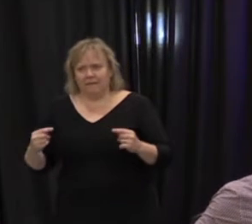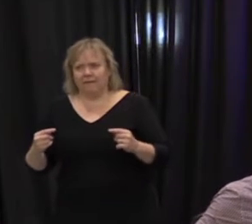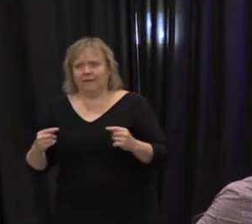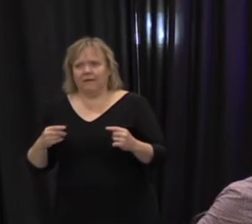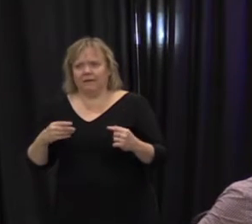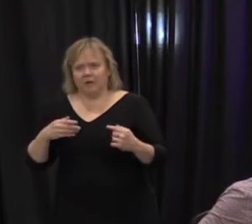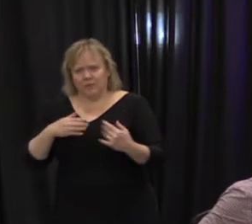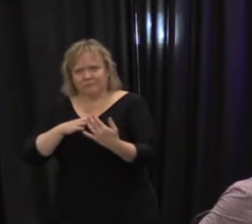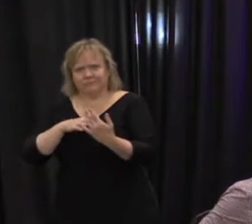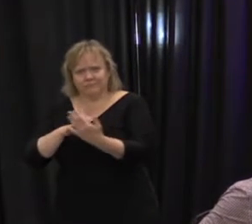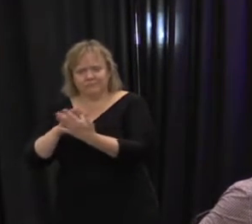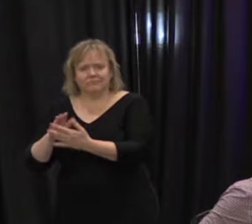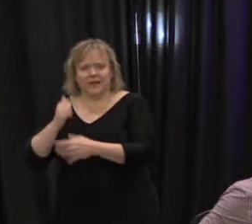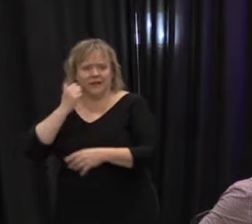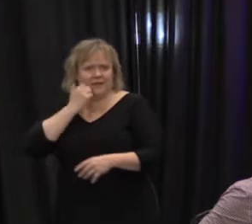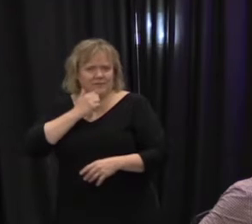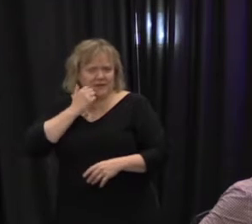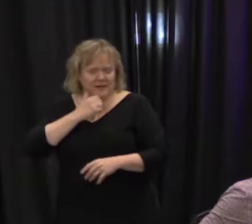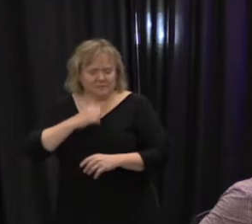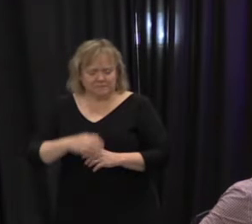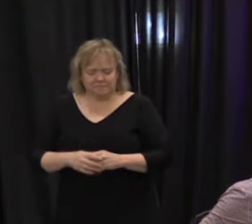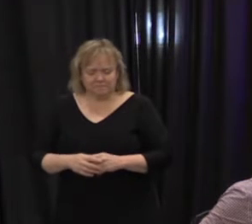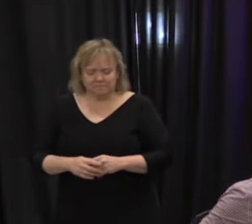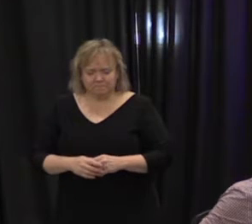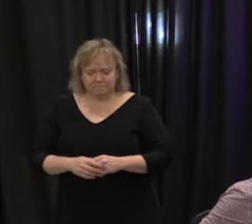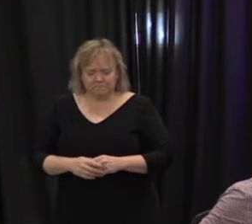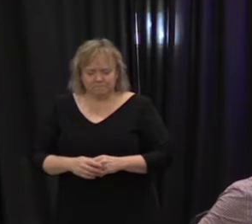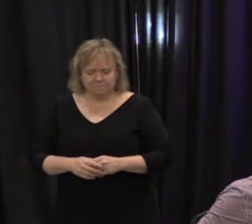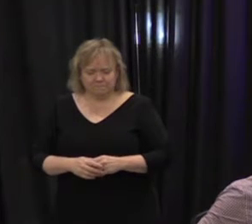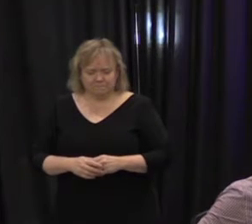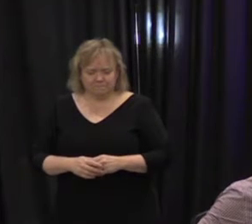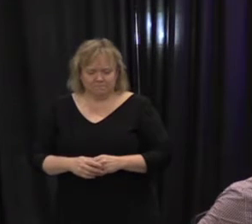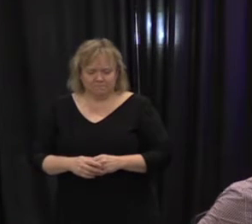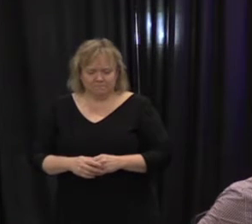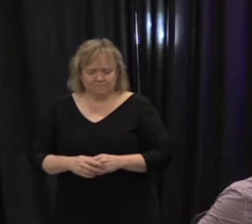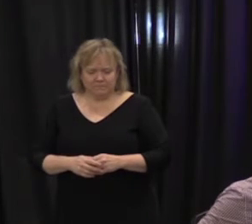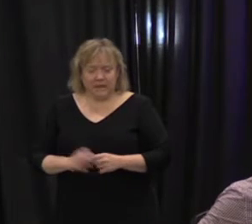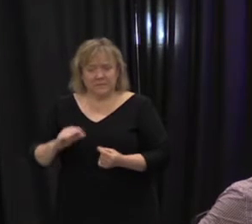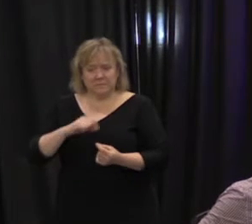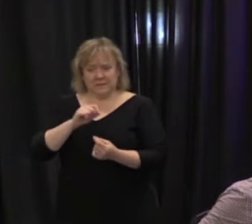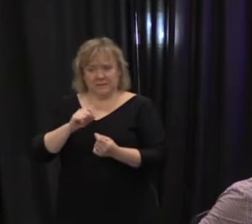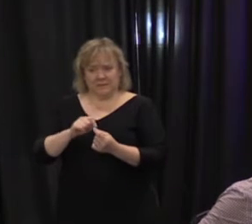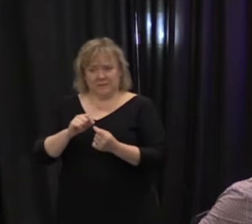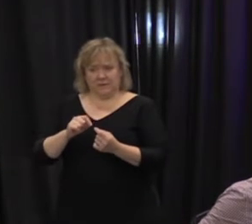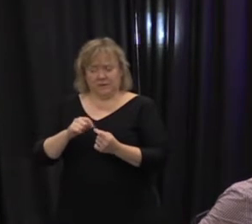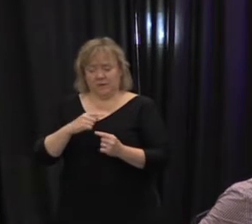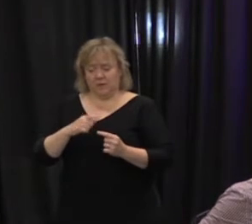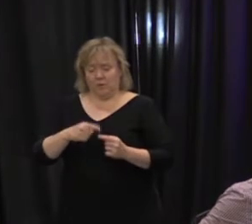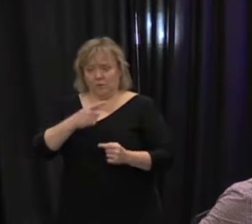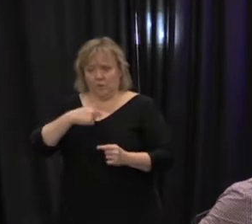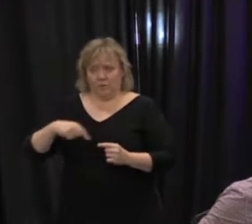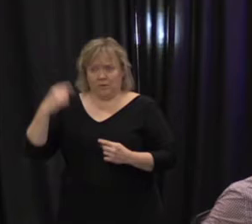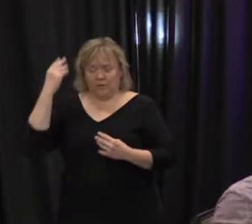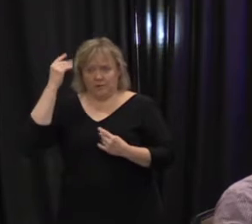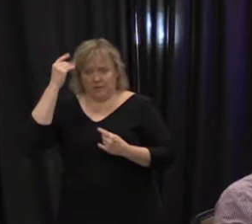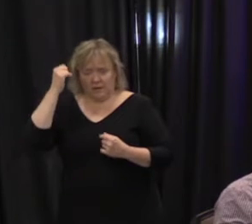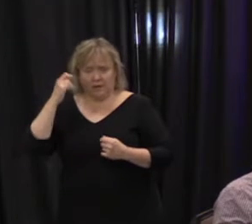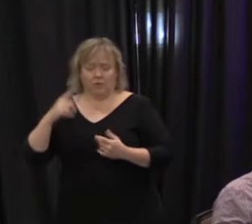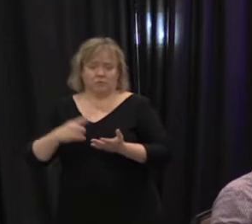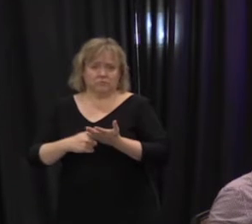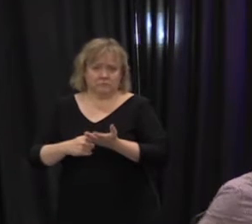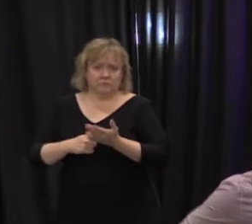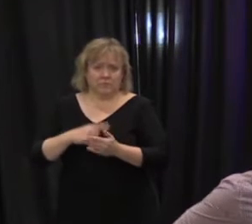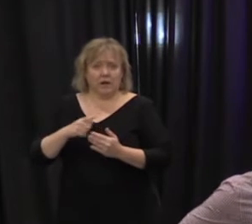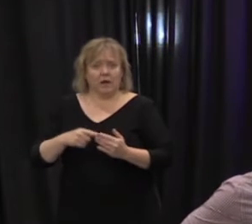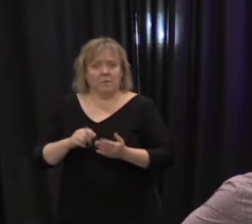face every single day. When we're talking and thinking about abortion access, you know, once Roe